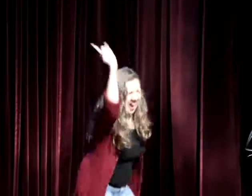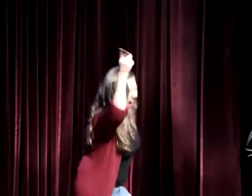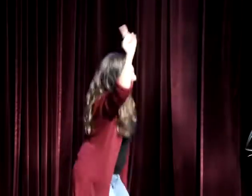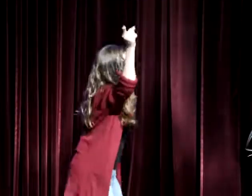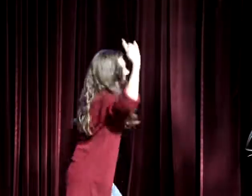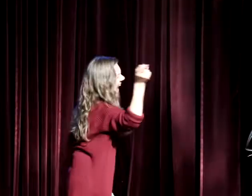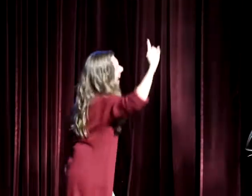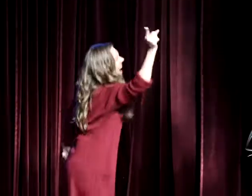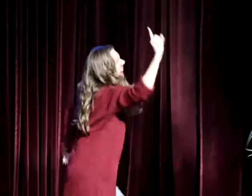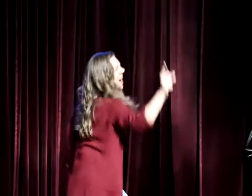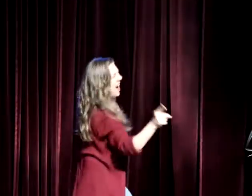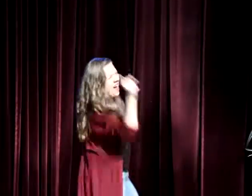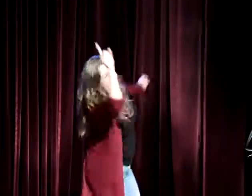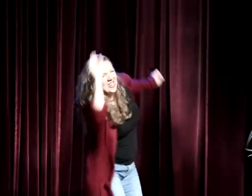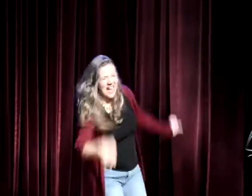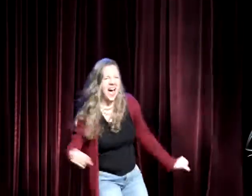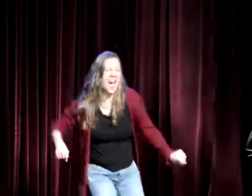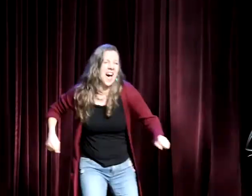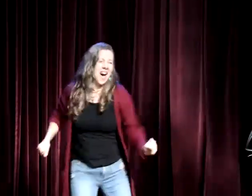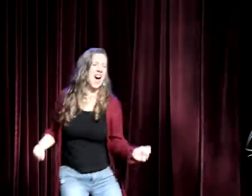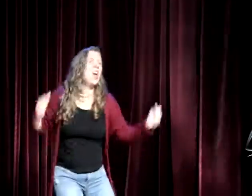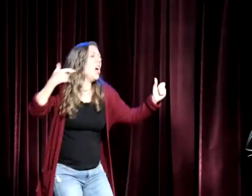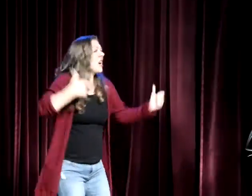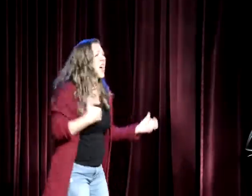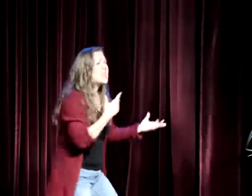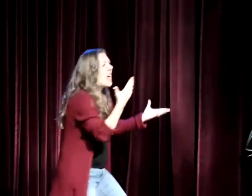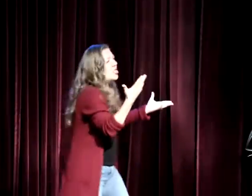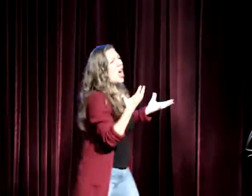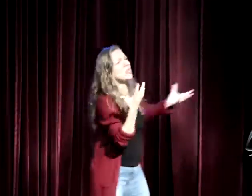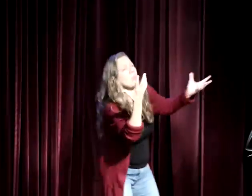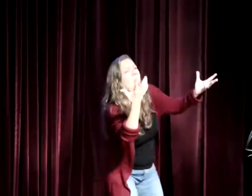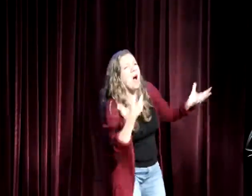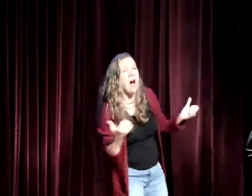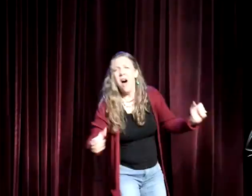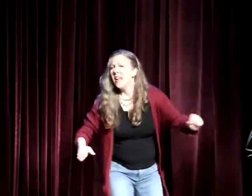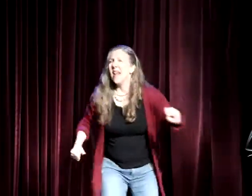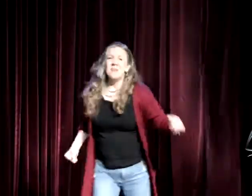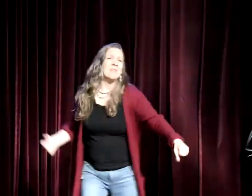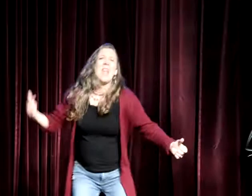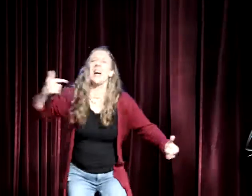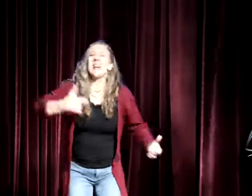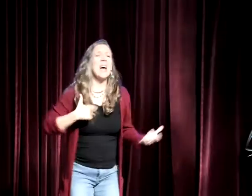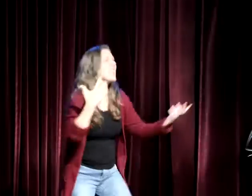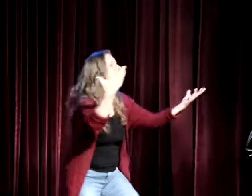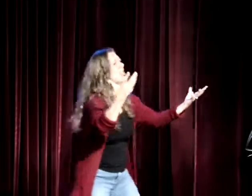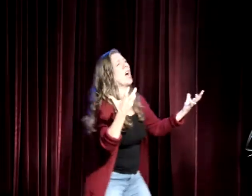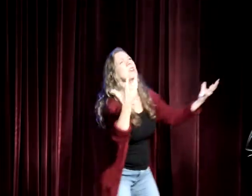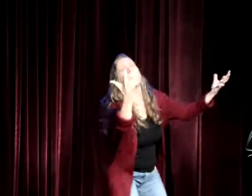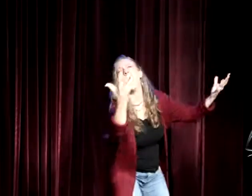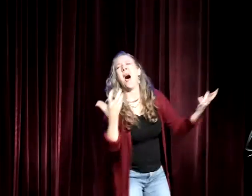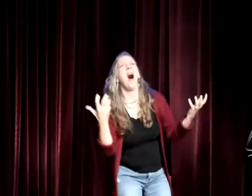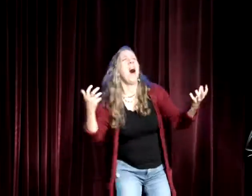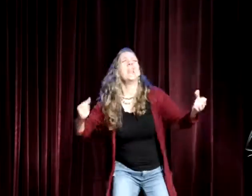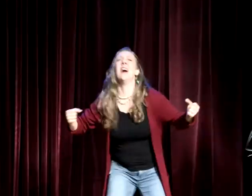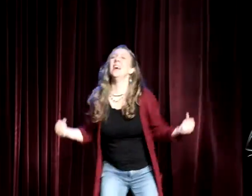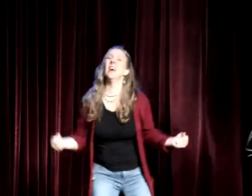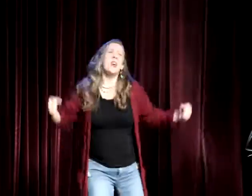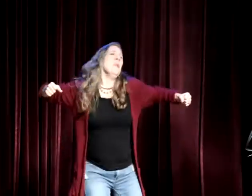if you walk up and I'm gonna you I just want to raise